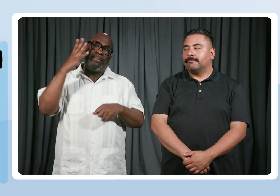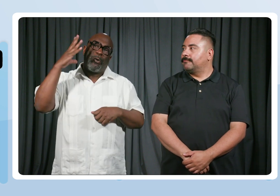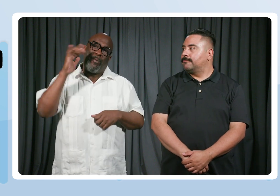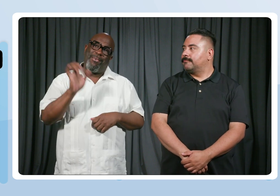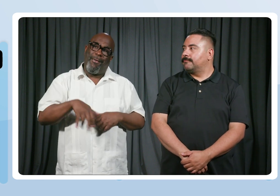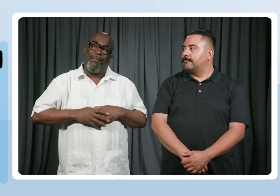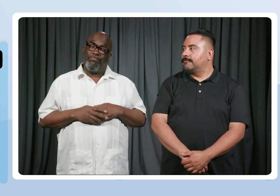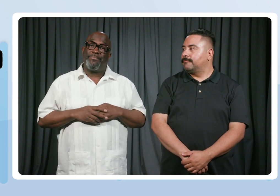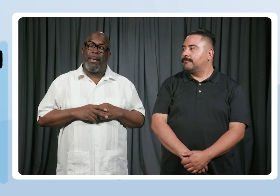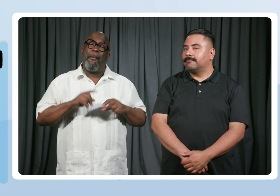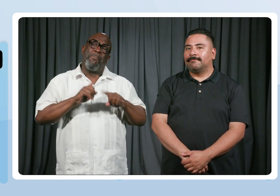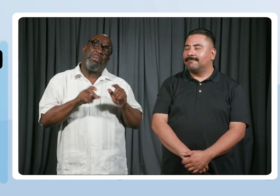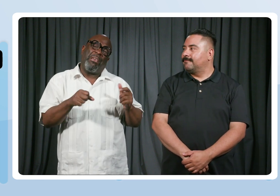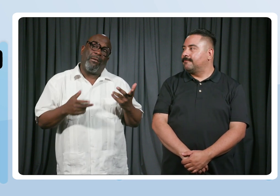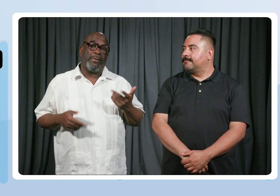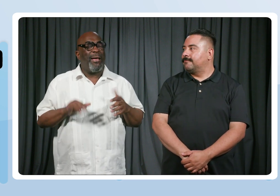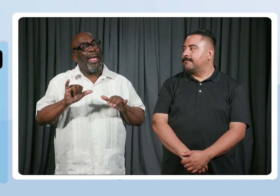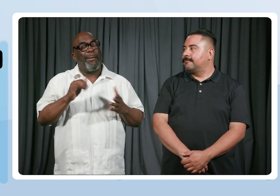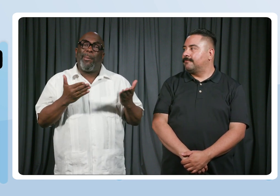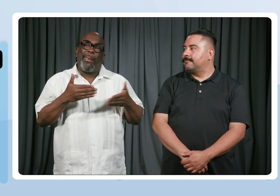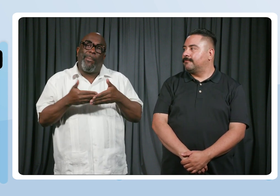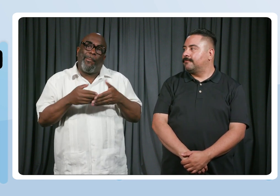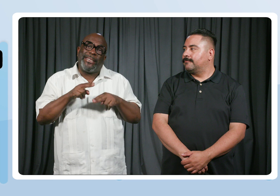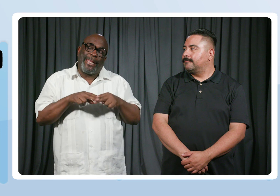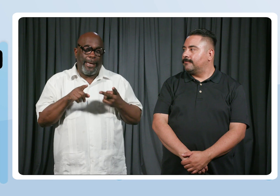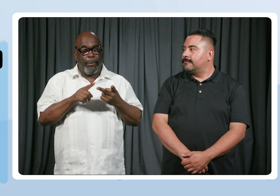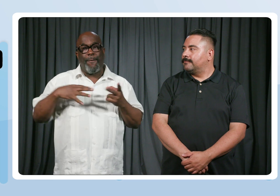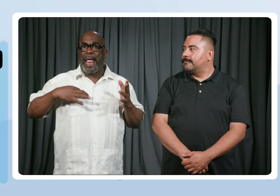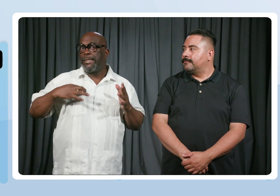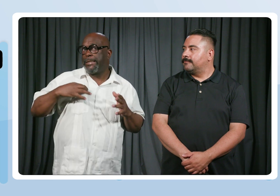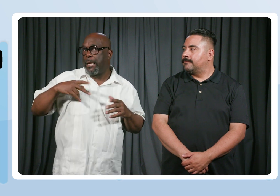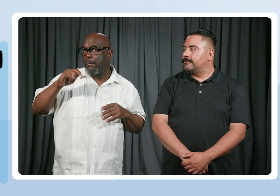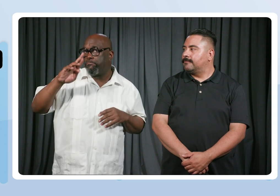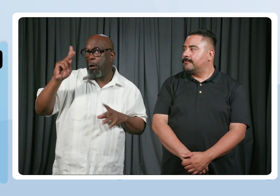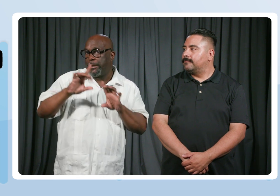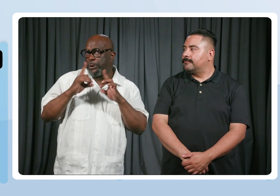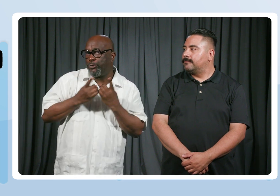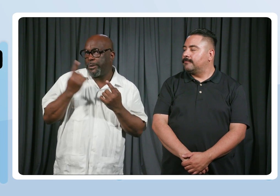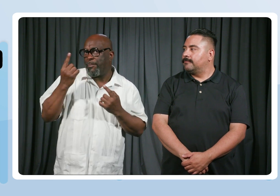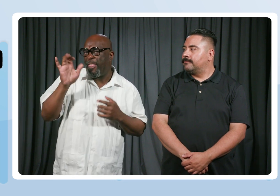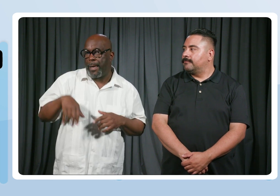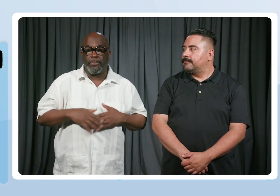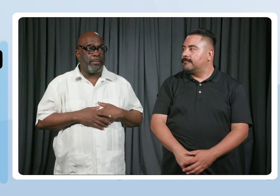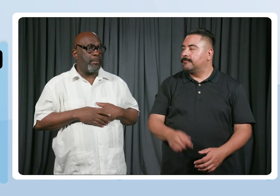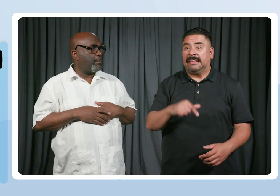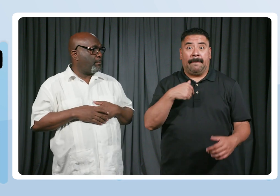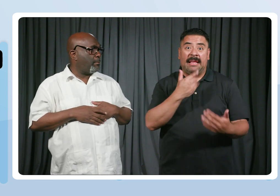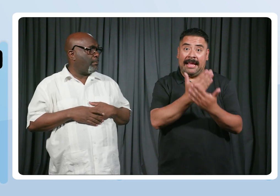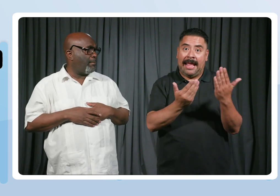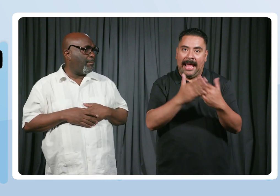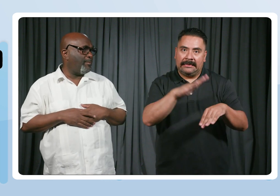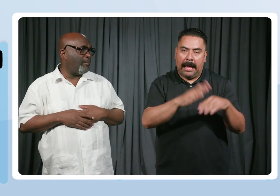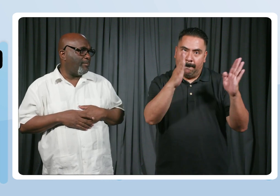that. But yeah, babysitting or volunteering in a park district or something. I'm very much a hands-on person,